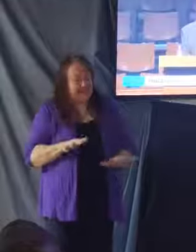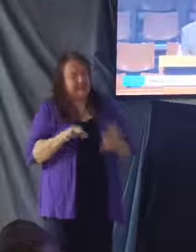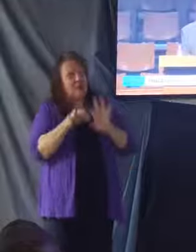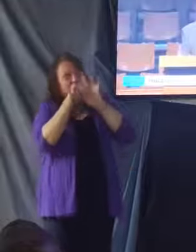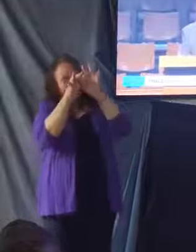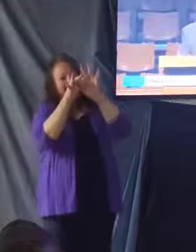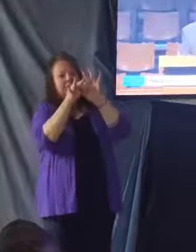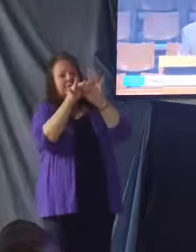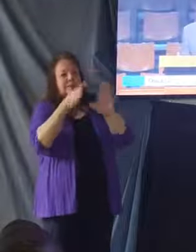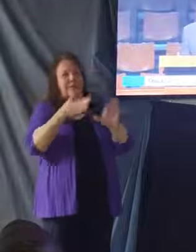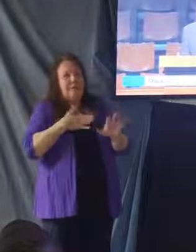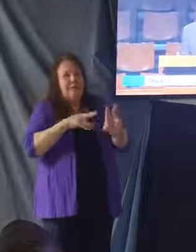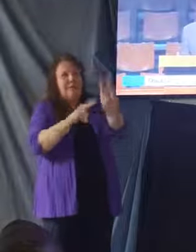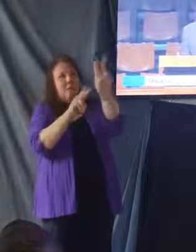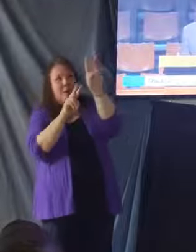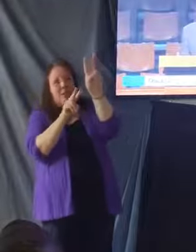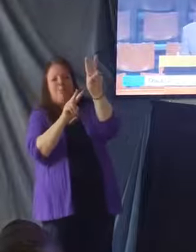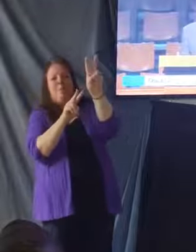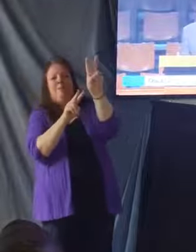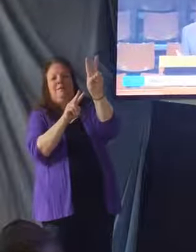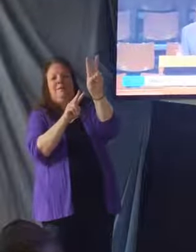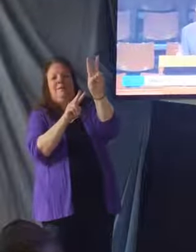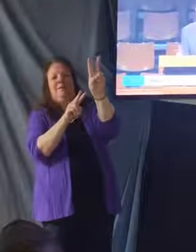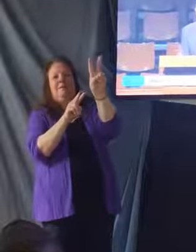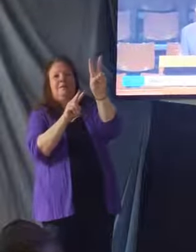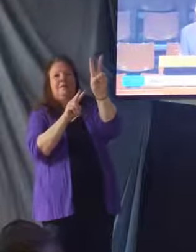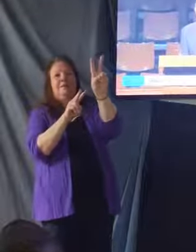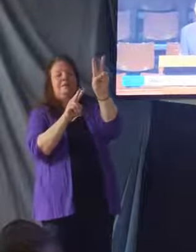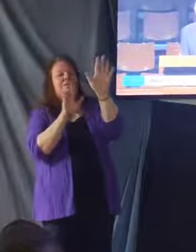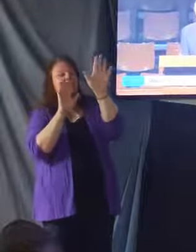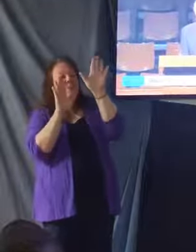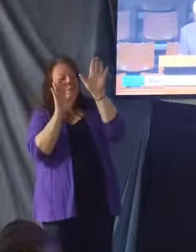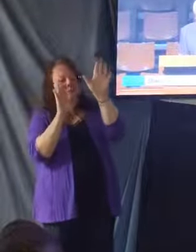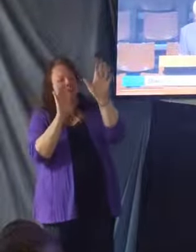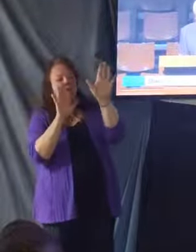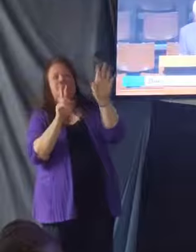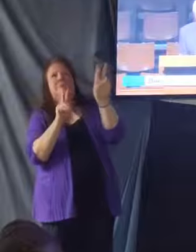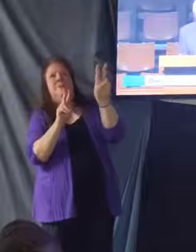associated with our hope. So it is the blessed hope.